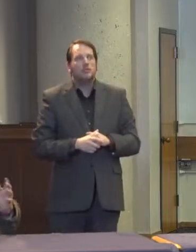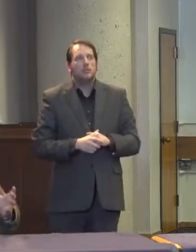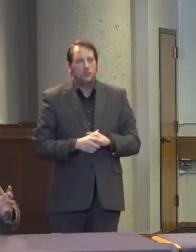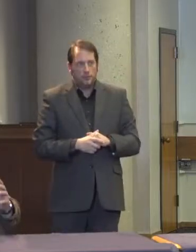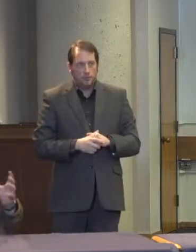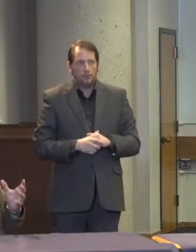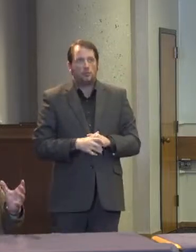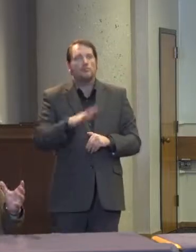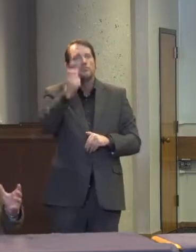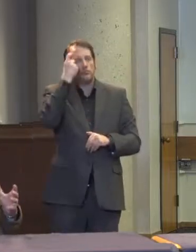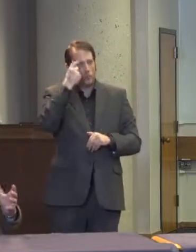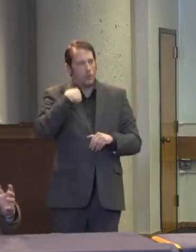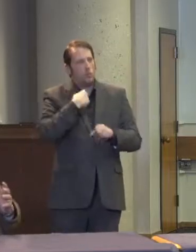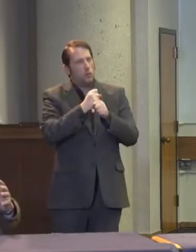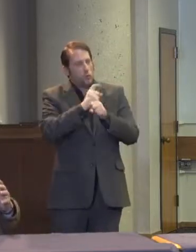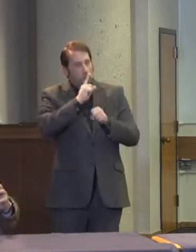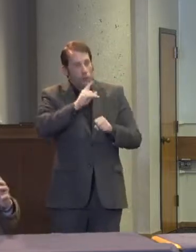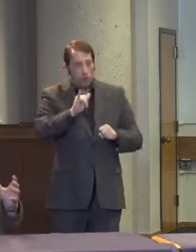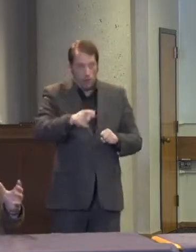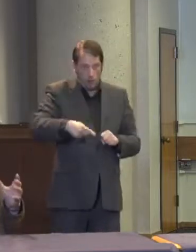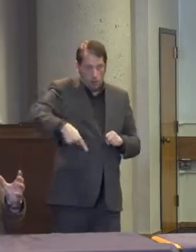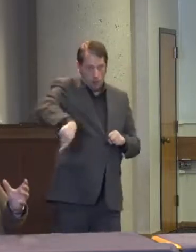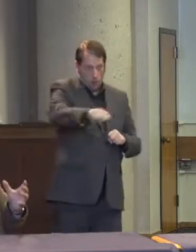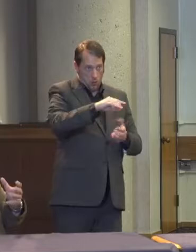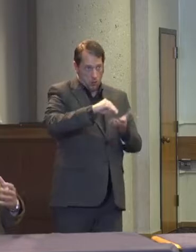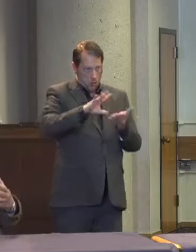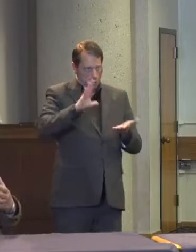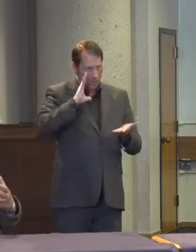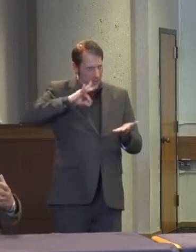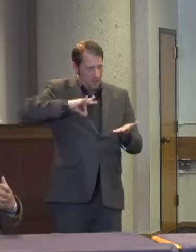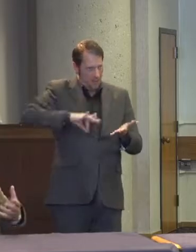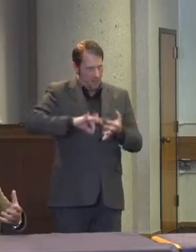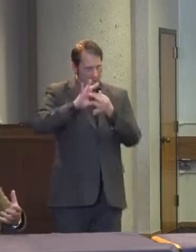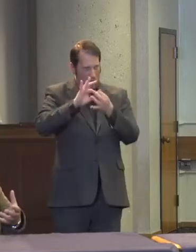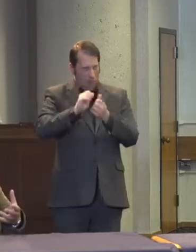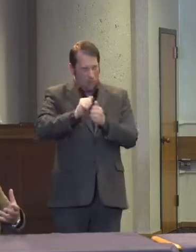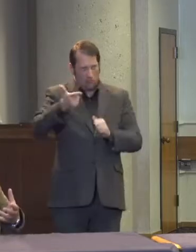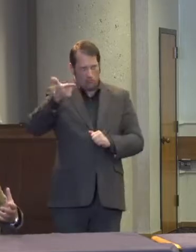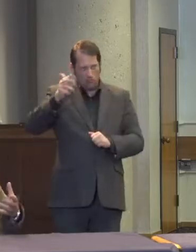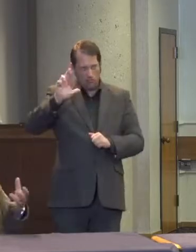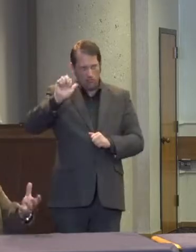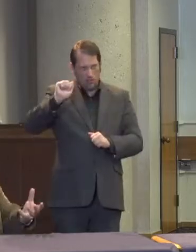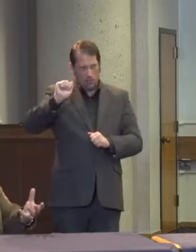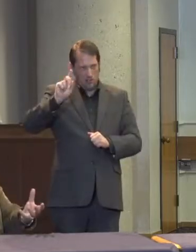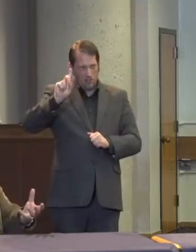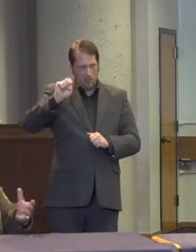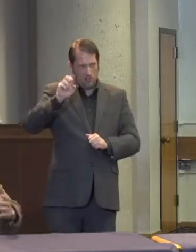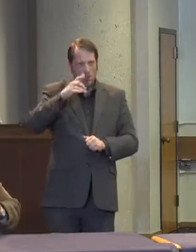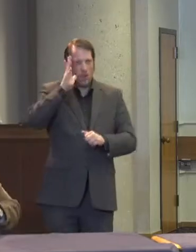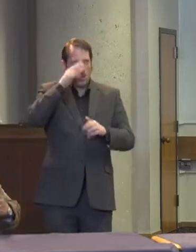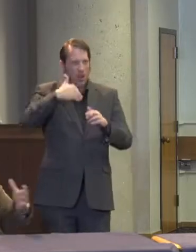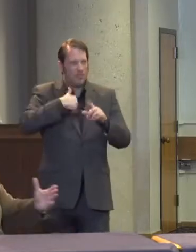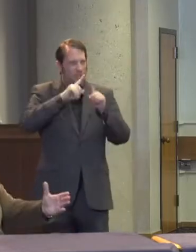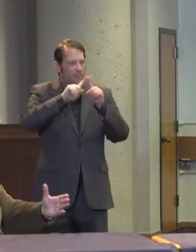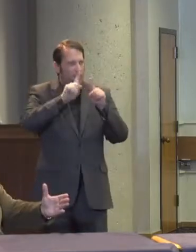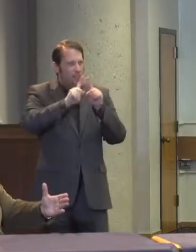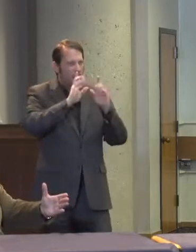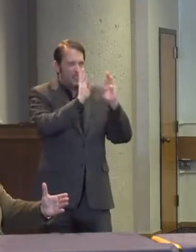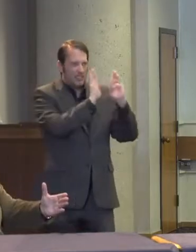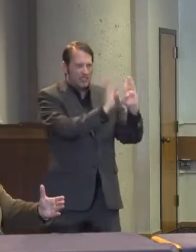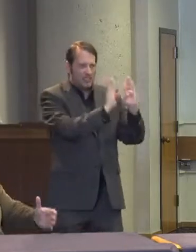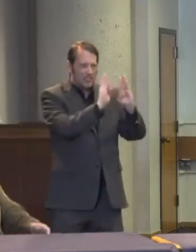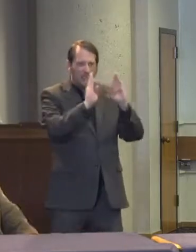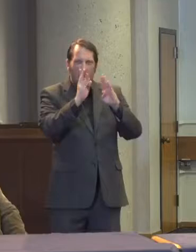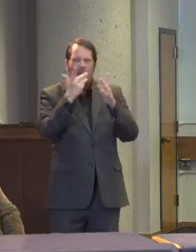building out through phases our digital, online, and paper experiences for students for as long as we